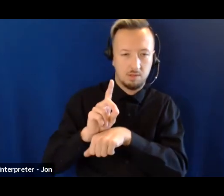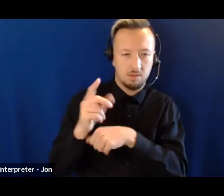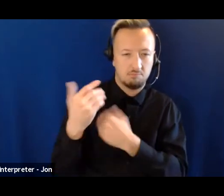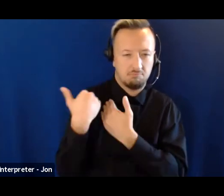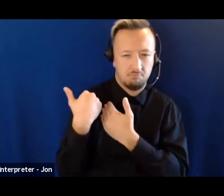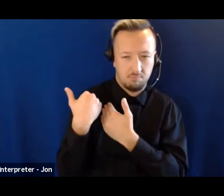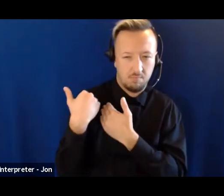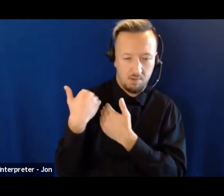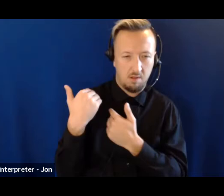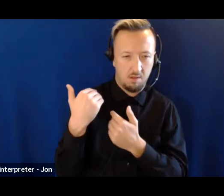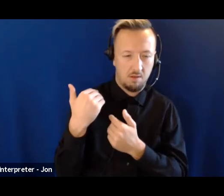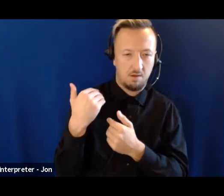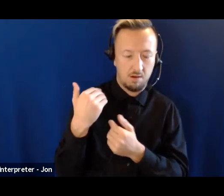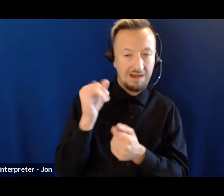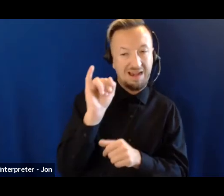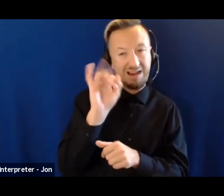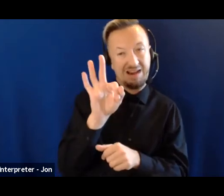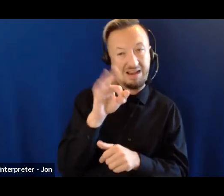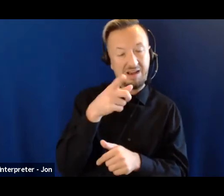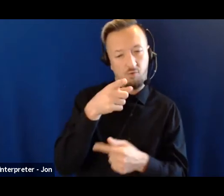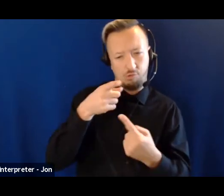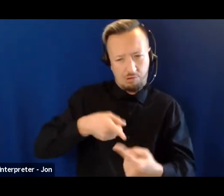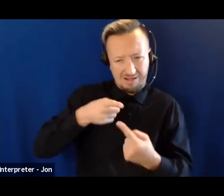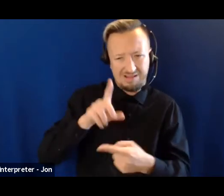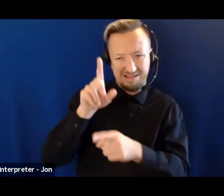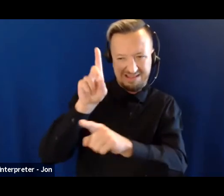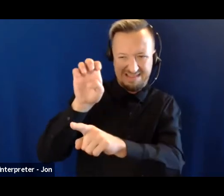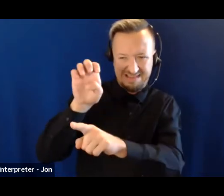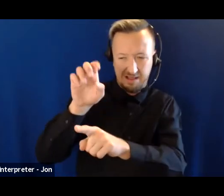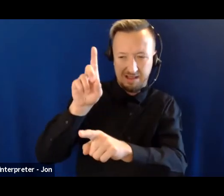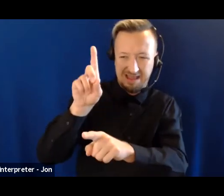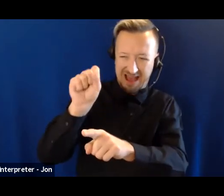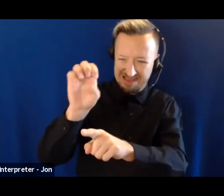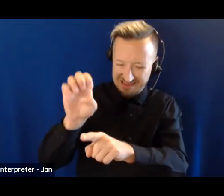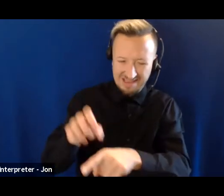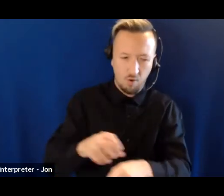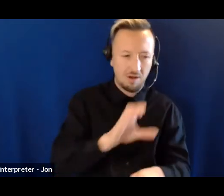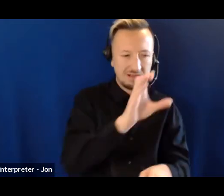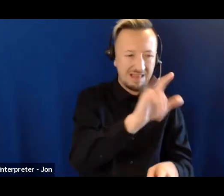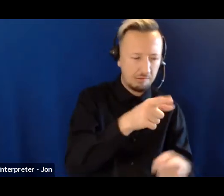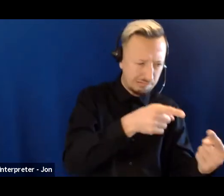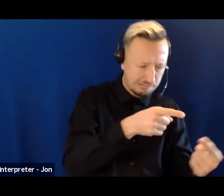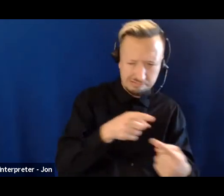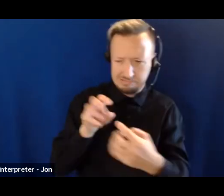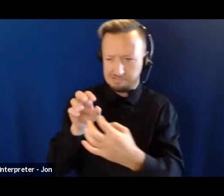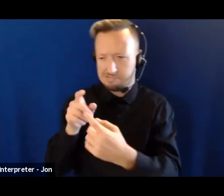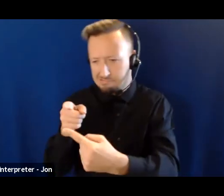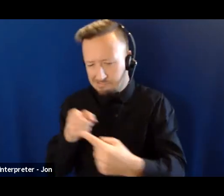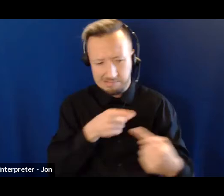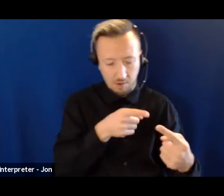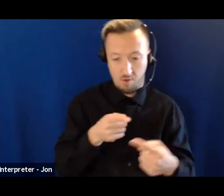you can, if you are struggling with your DSC or struggling with centers or whatever, you know, you can take this and show it to